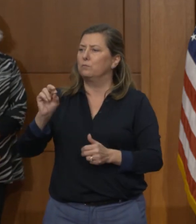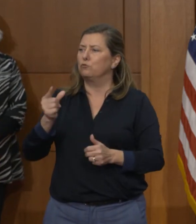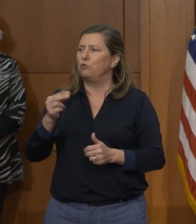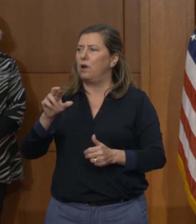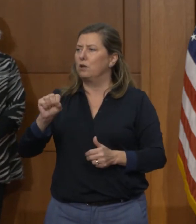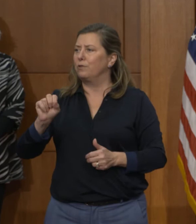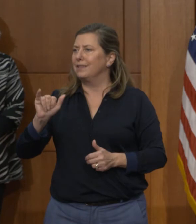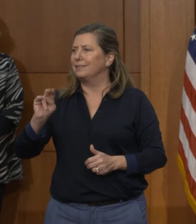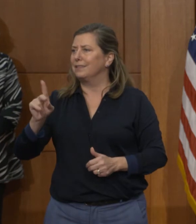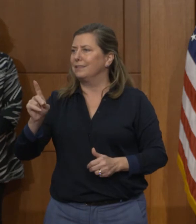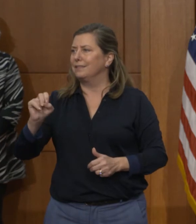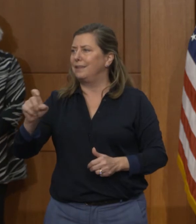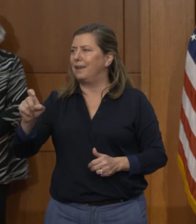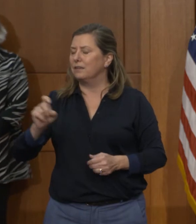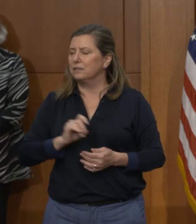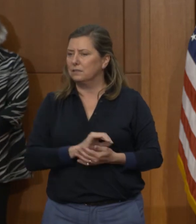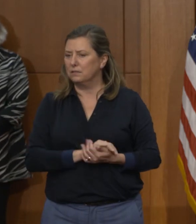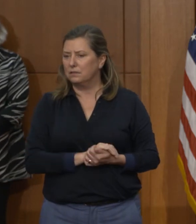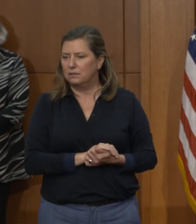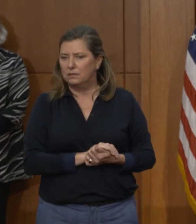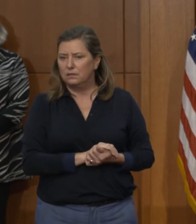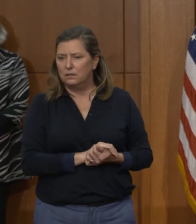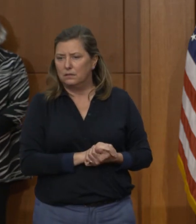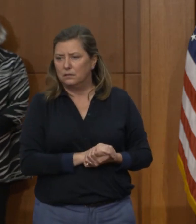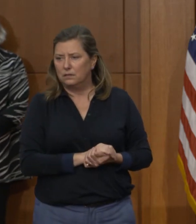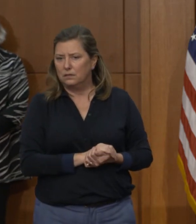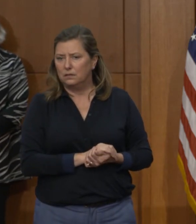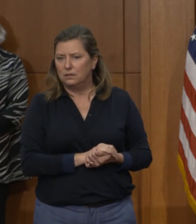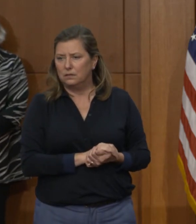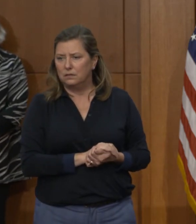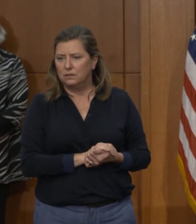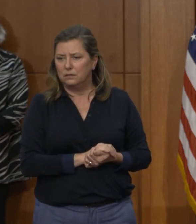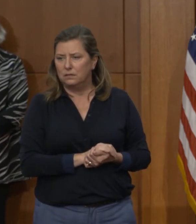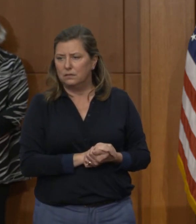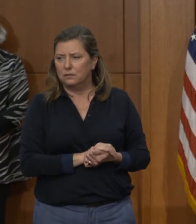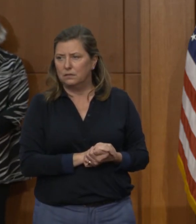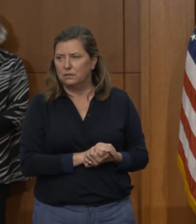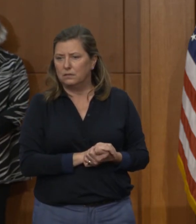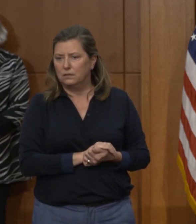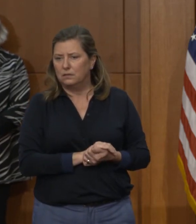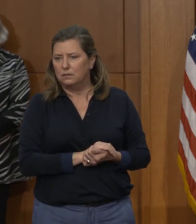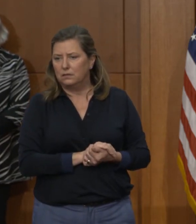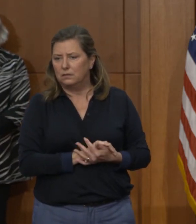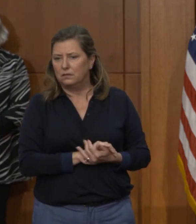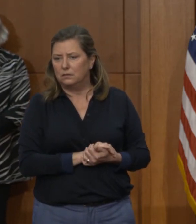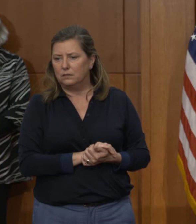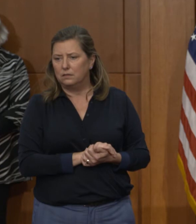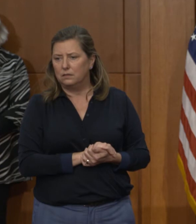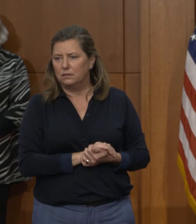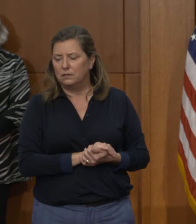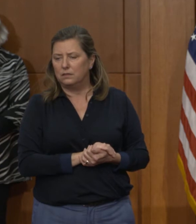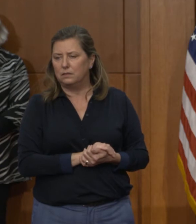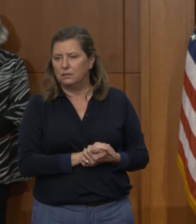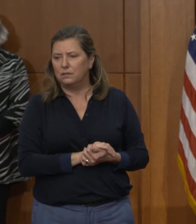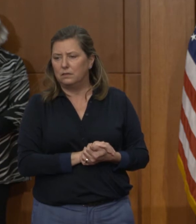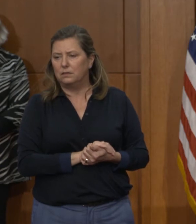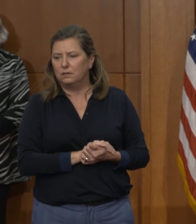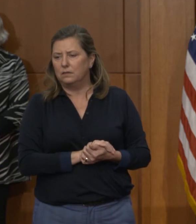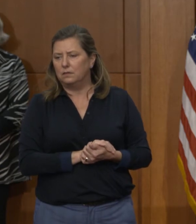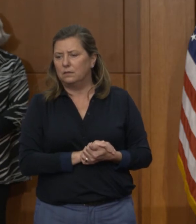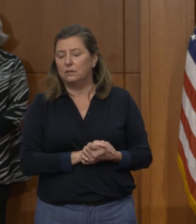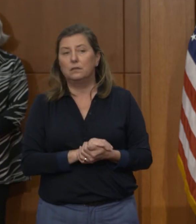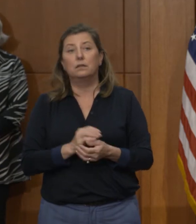Thank you very much. Governor, prior to the suspension of the utility cutoffs, there were many people, especially in our area, in lower income